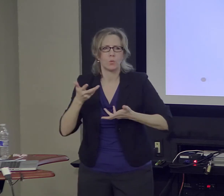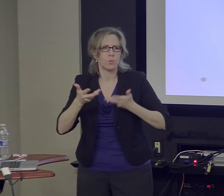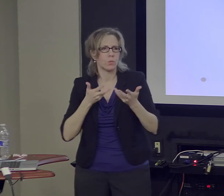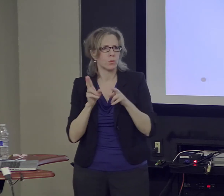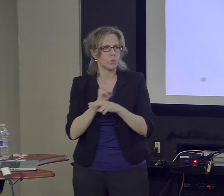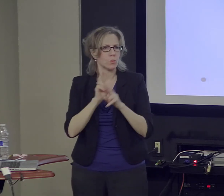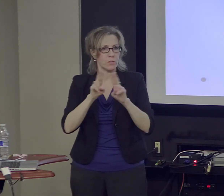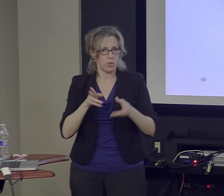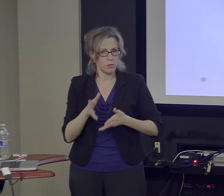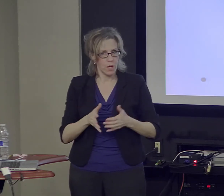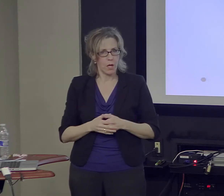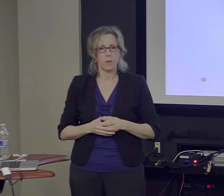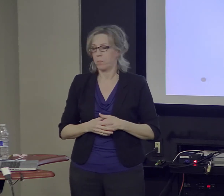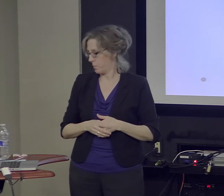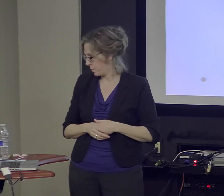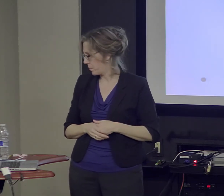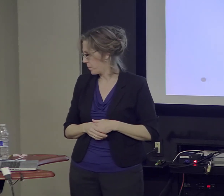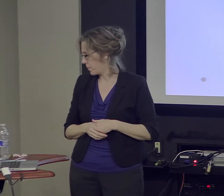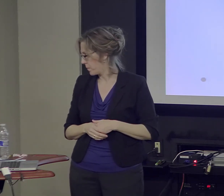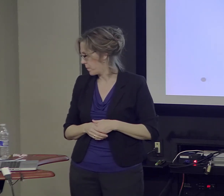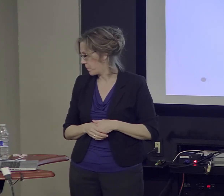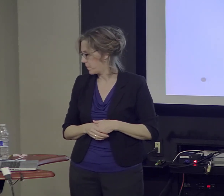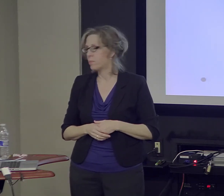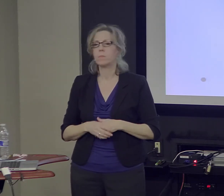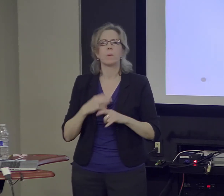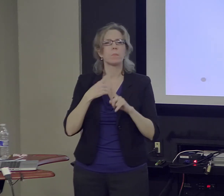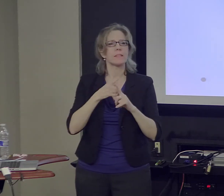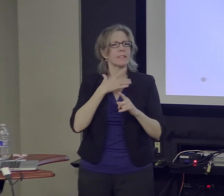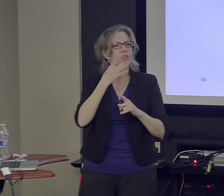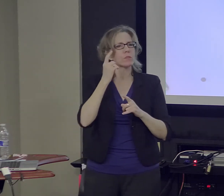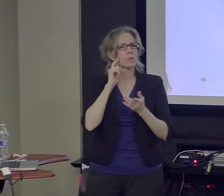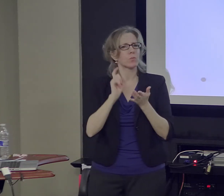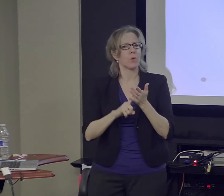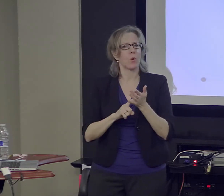41% train others in how to use international sign.